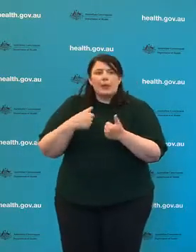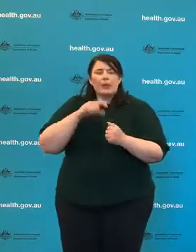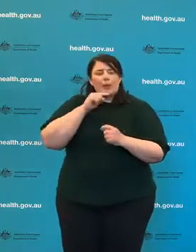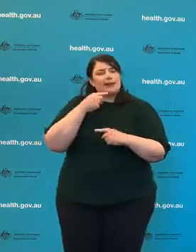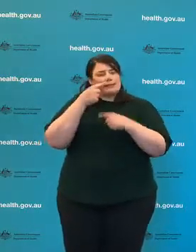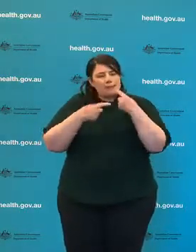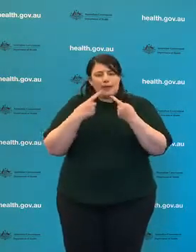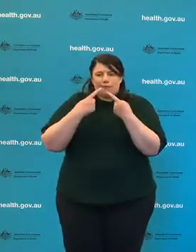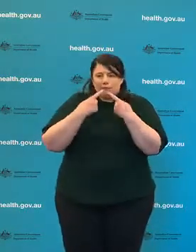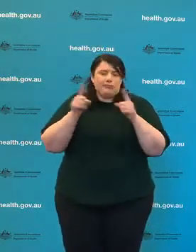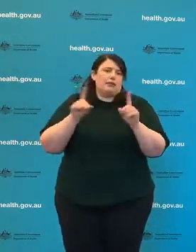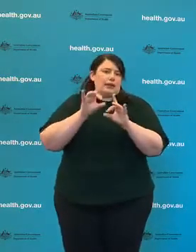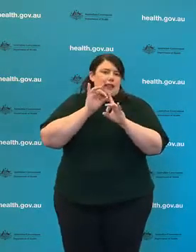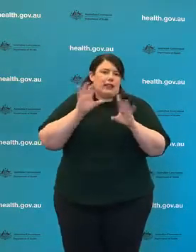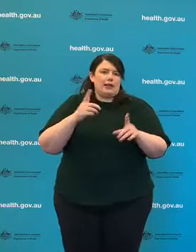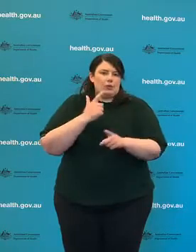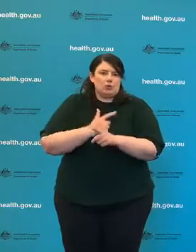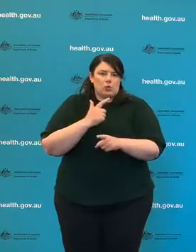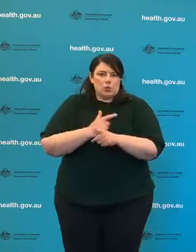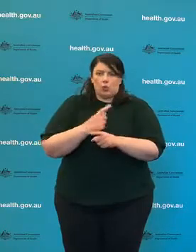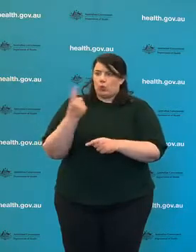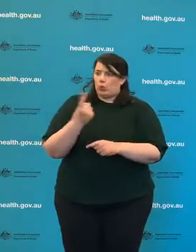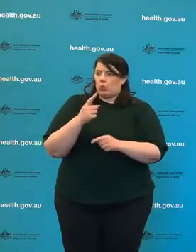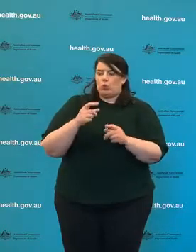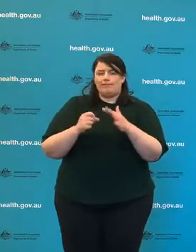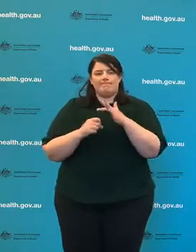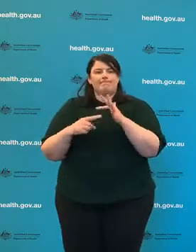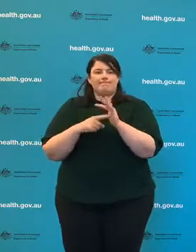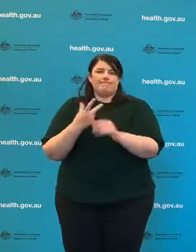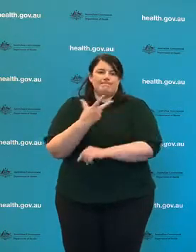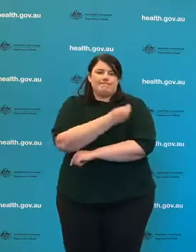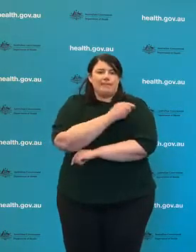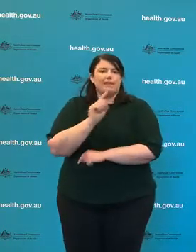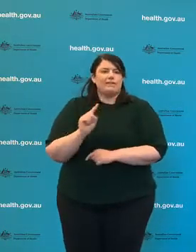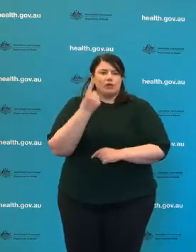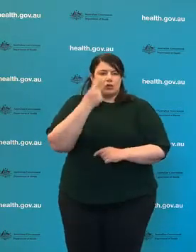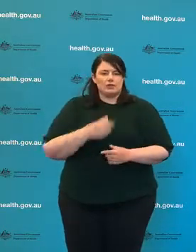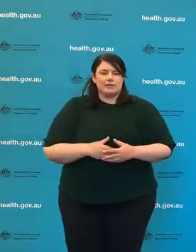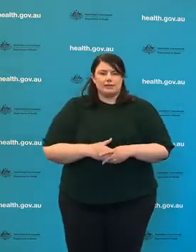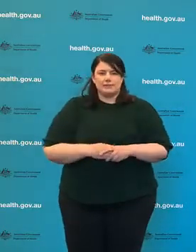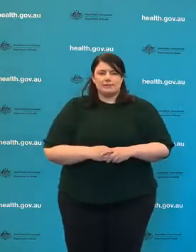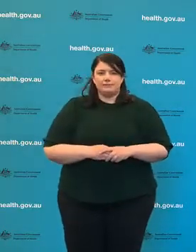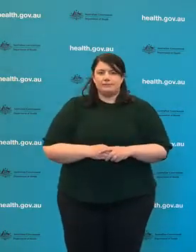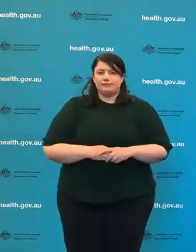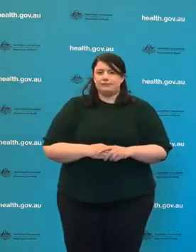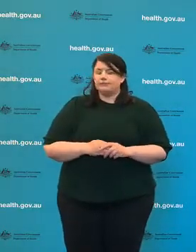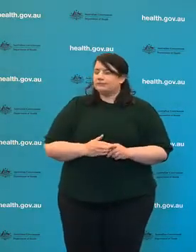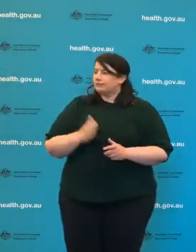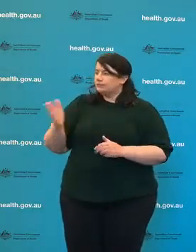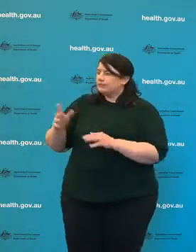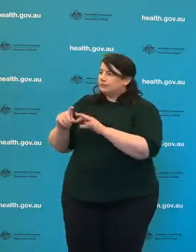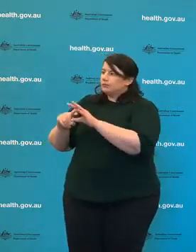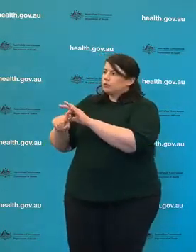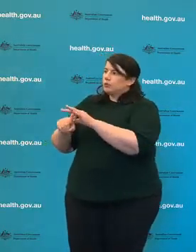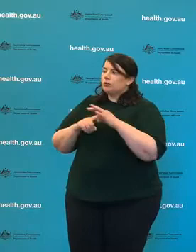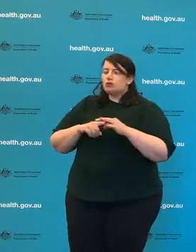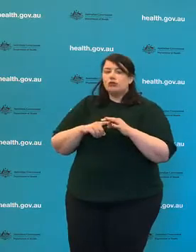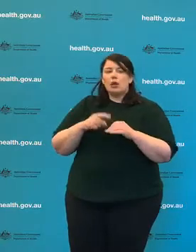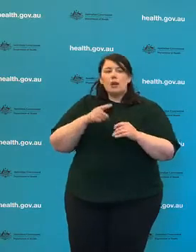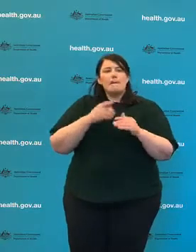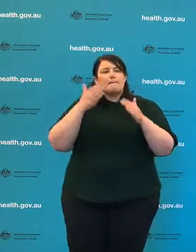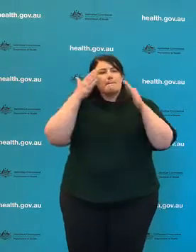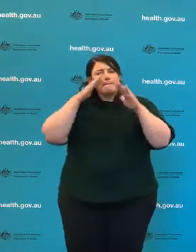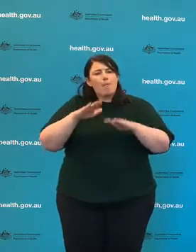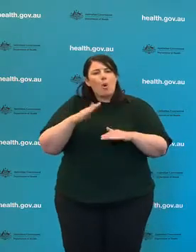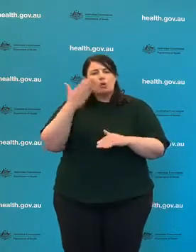very clearly to the Australian public what that priority is based on. Dr. Coatsworth, Yes, on Claire. boarding school students, there isn't a single postcode